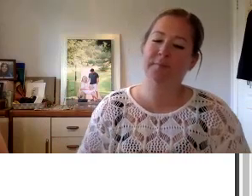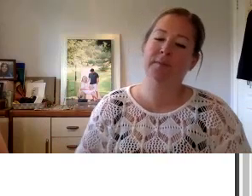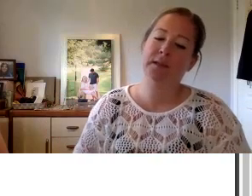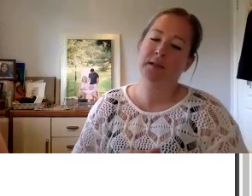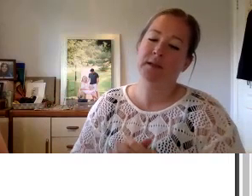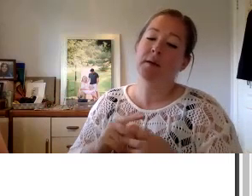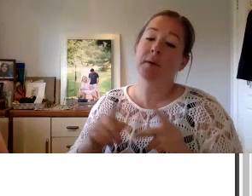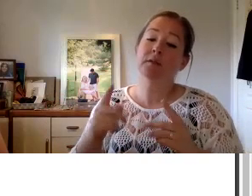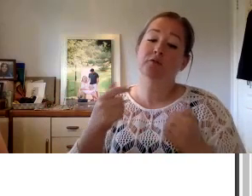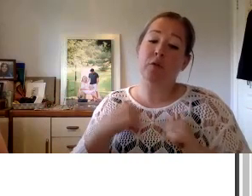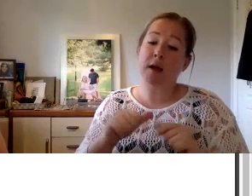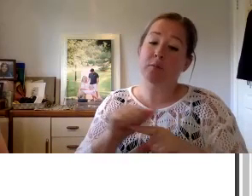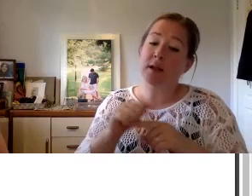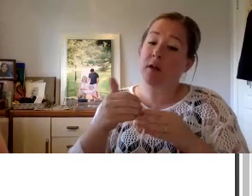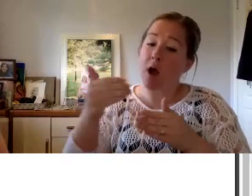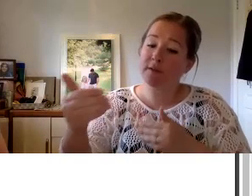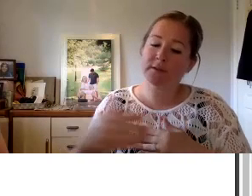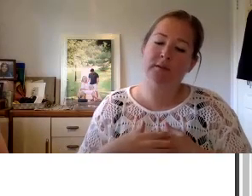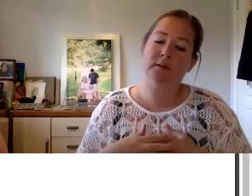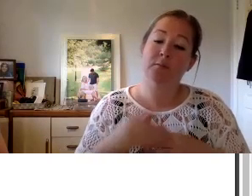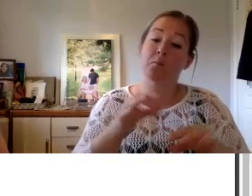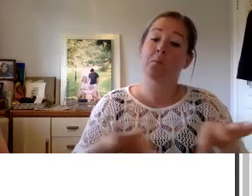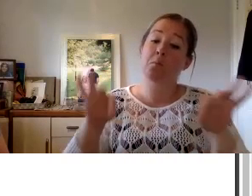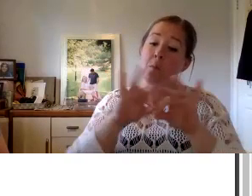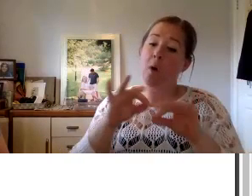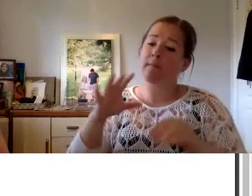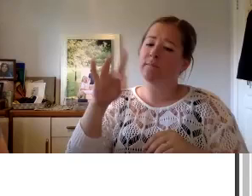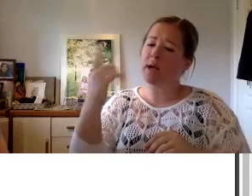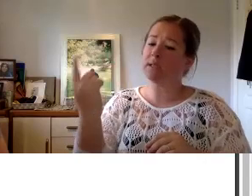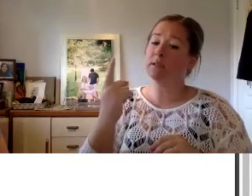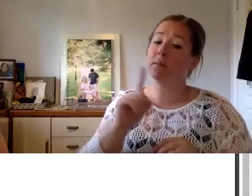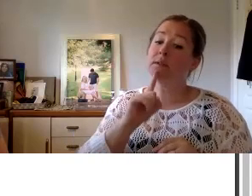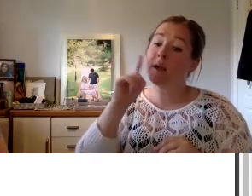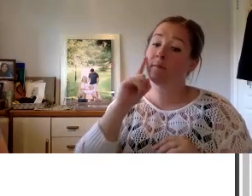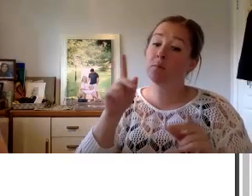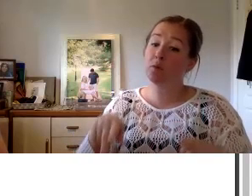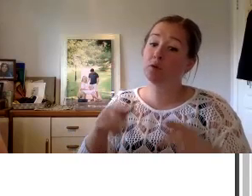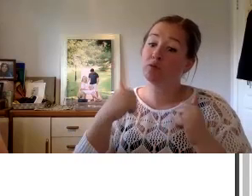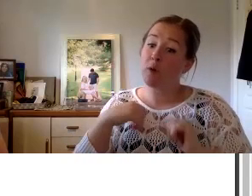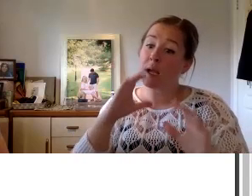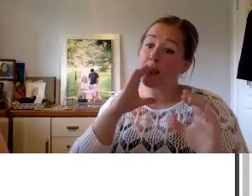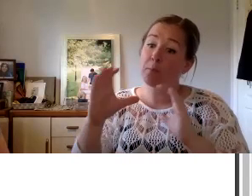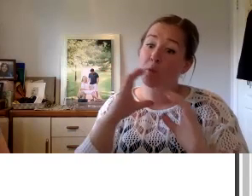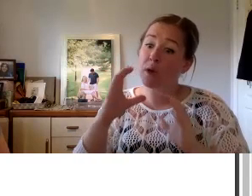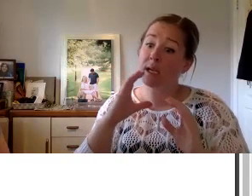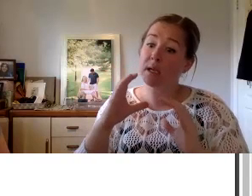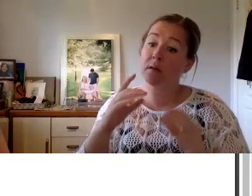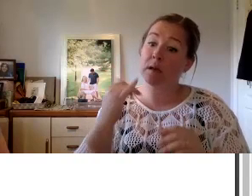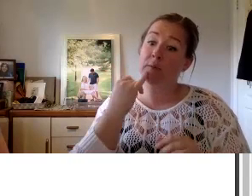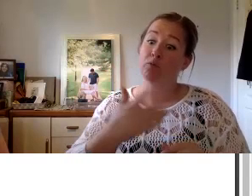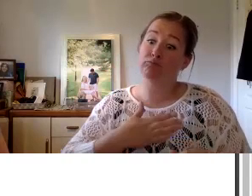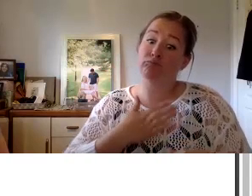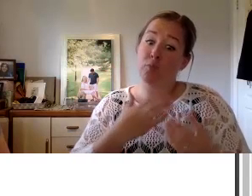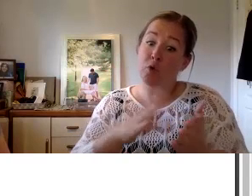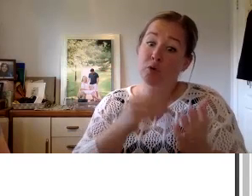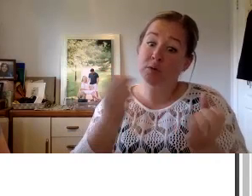and hearing people sometimes are struggling with that. So just keep practicing that with your family and